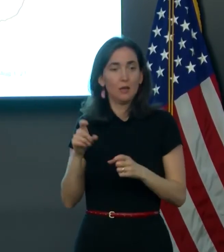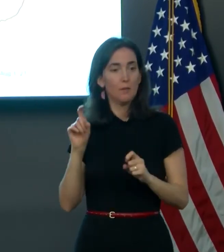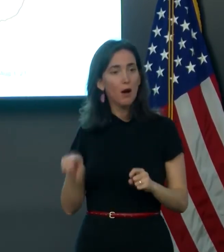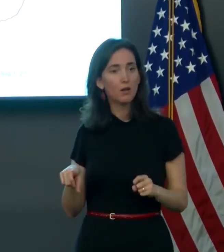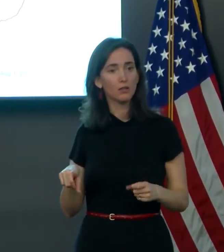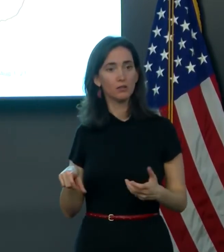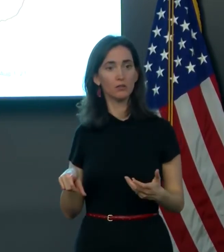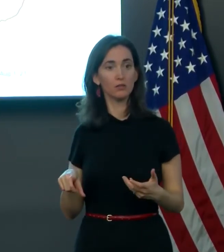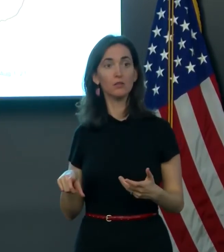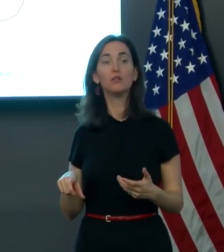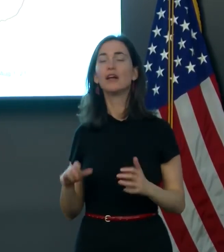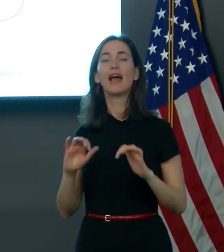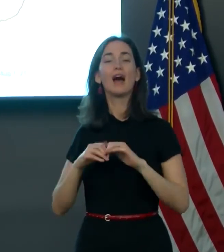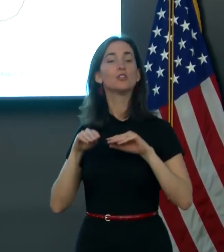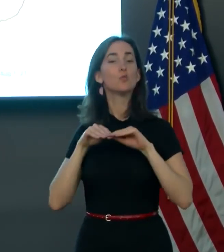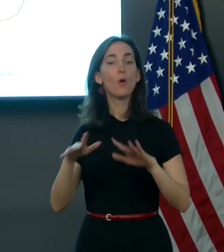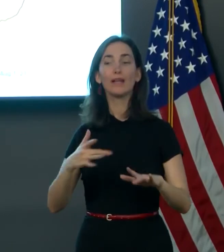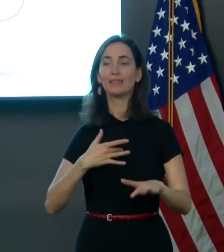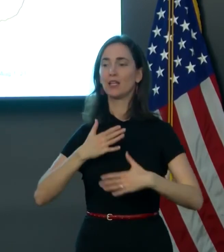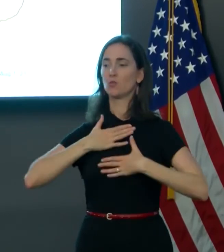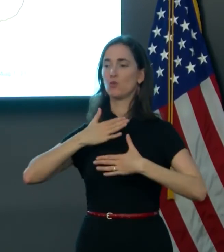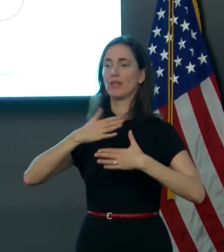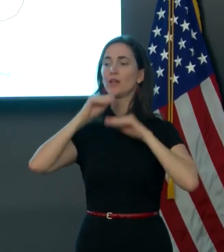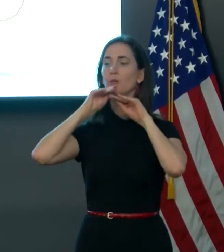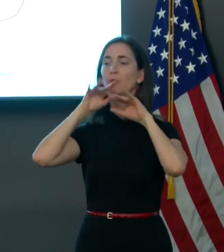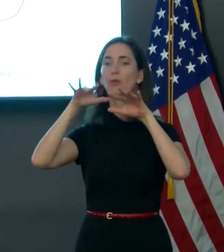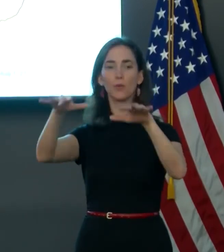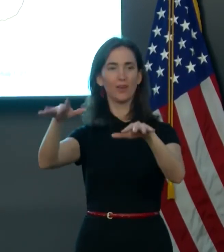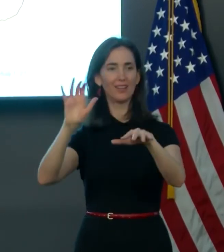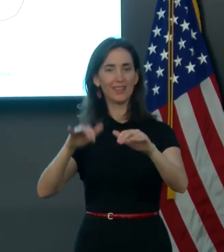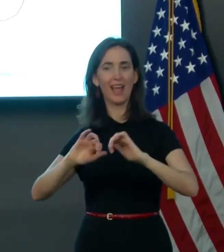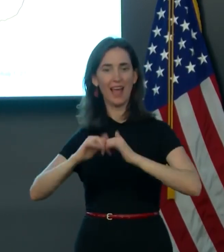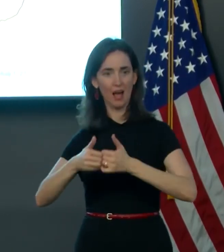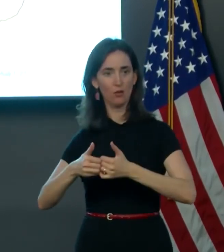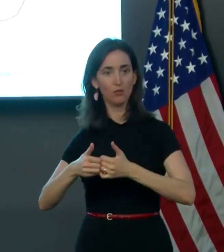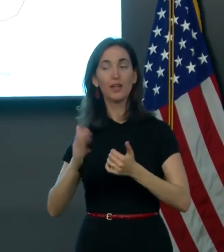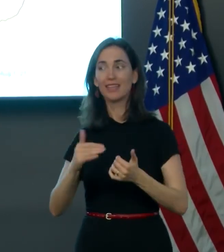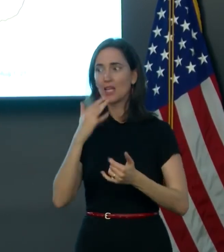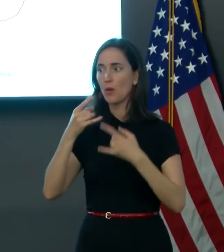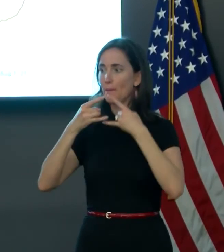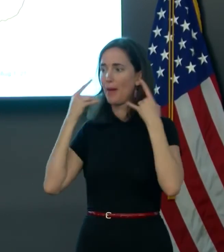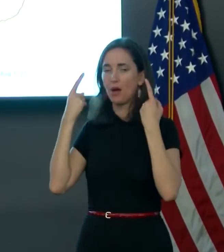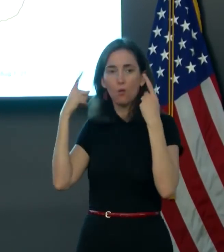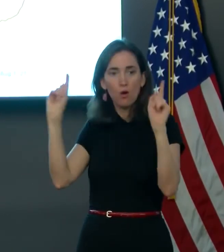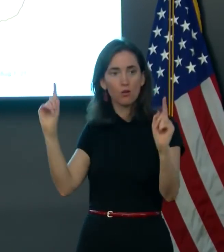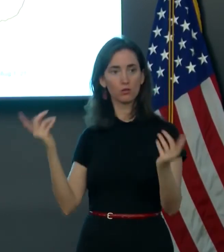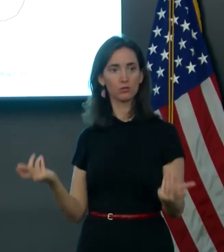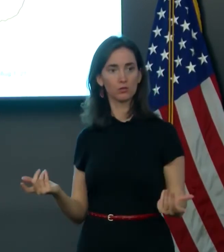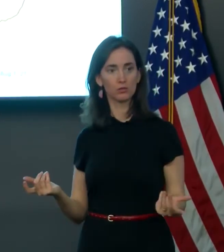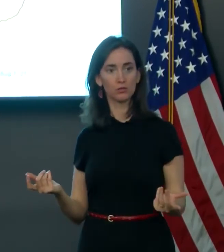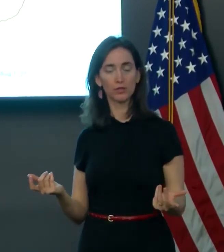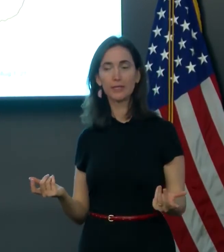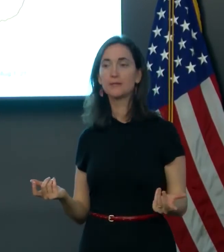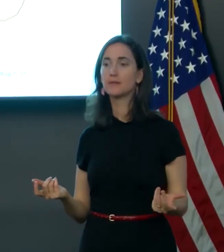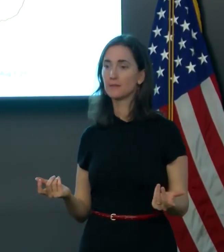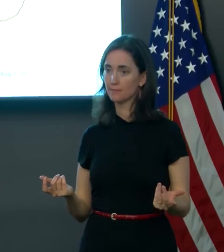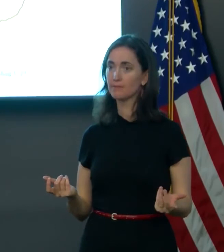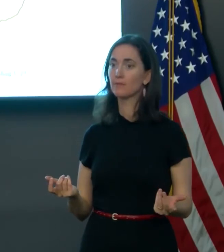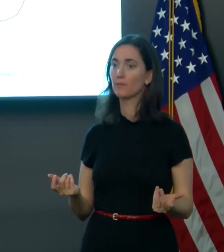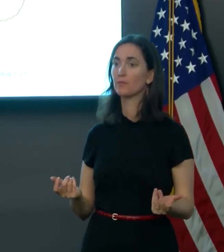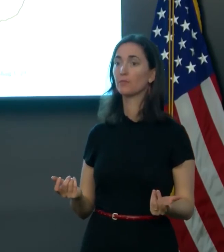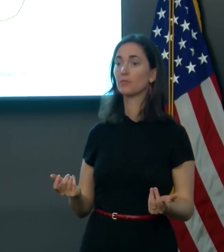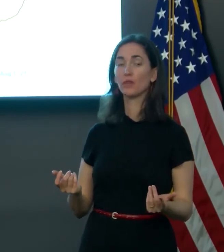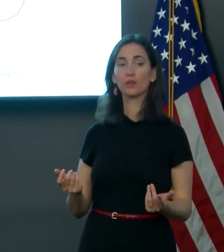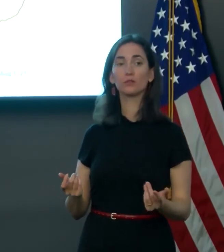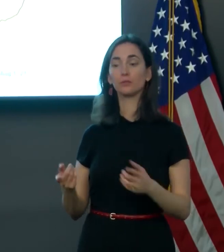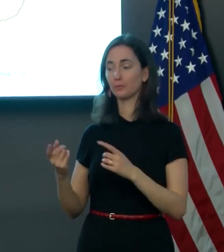and it is spread primarily through respiratory droplets. That is why masking works. It captures droplets